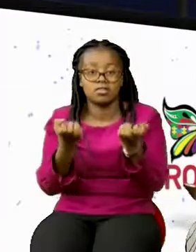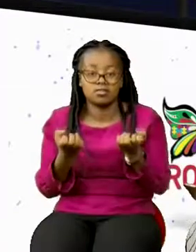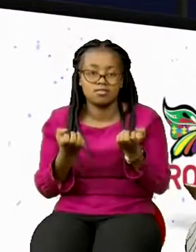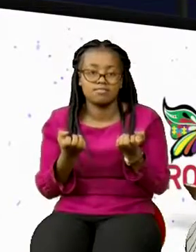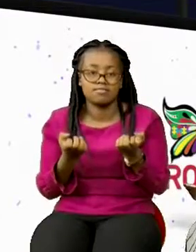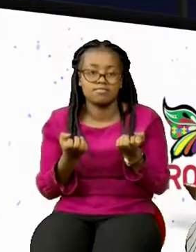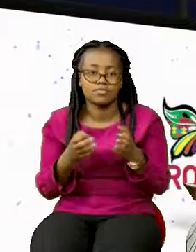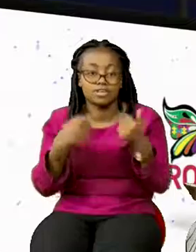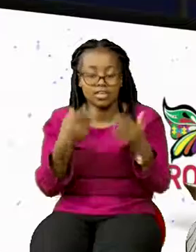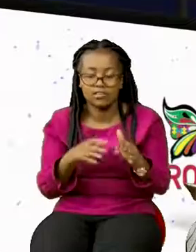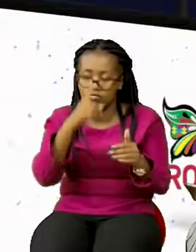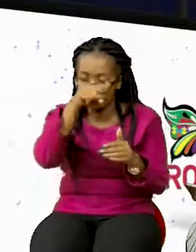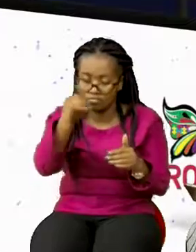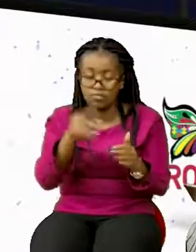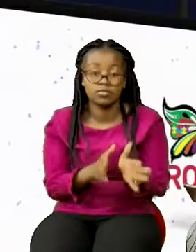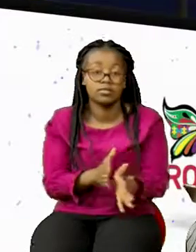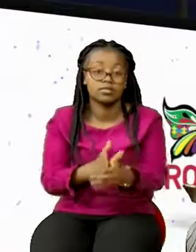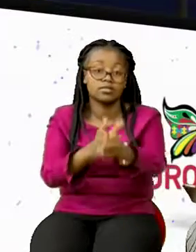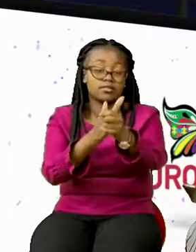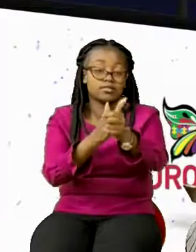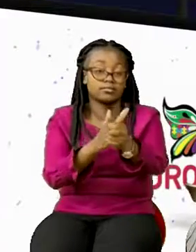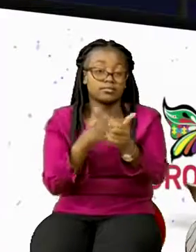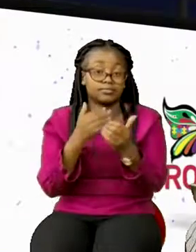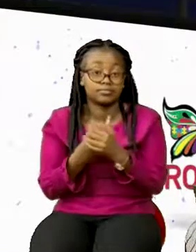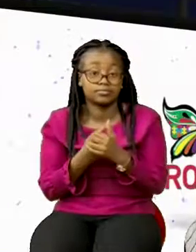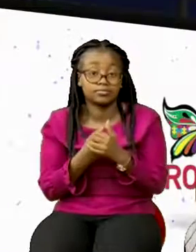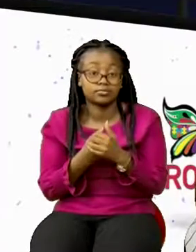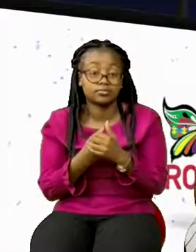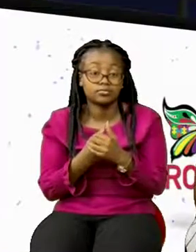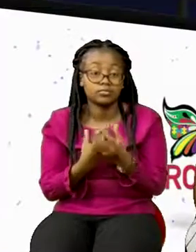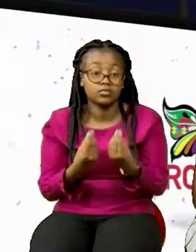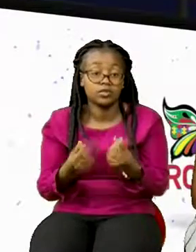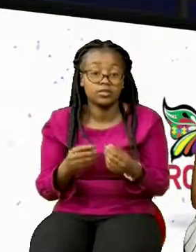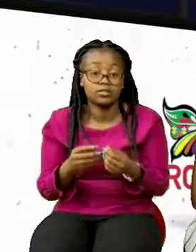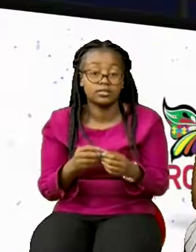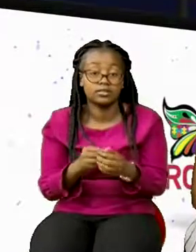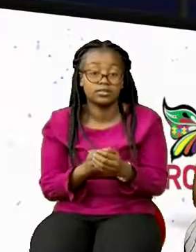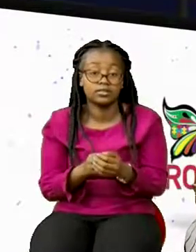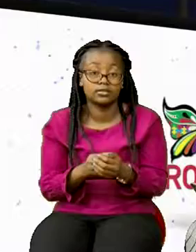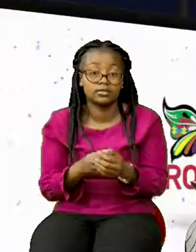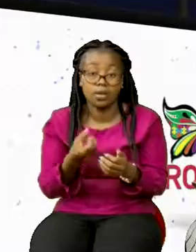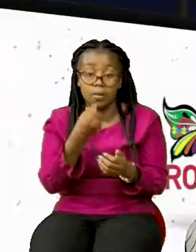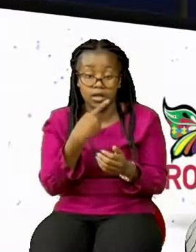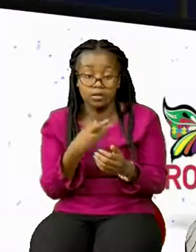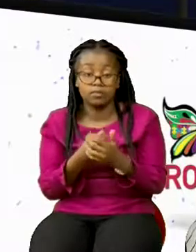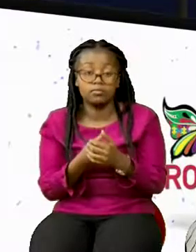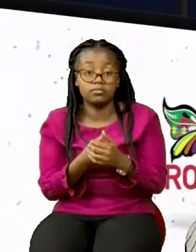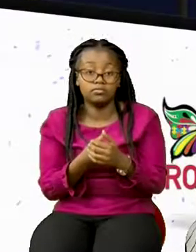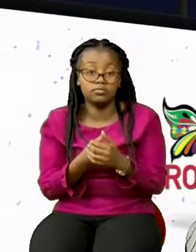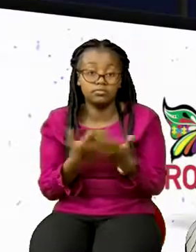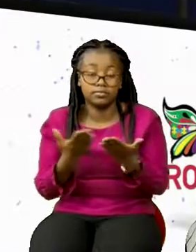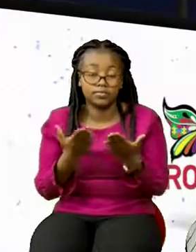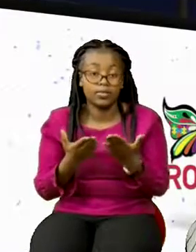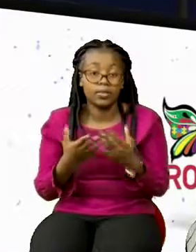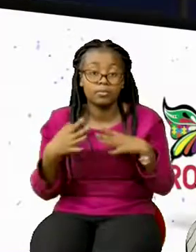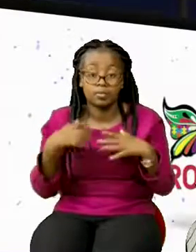remember, it is one of the thin lines that we are having to deal with in the medical field, where we have people